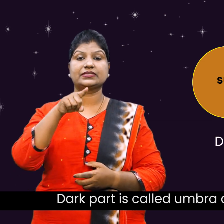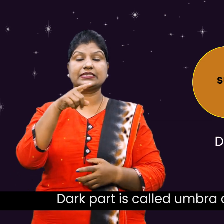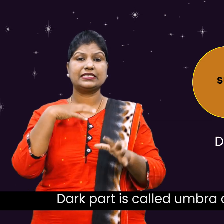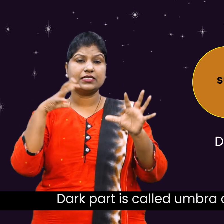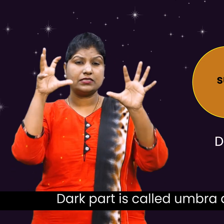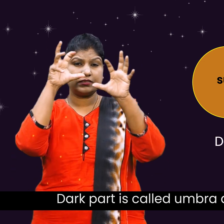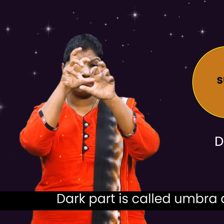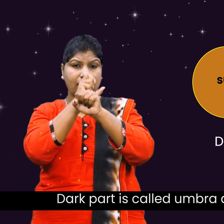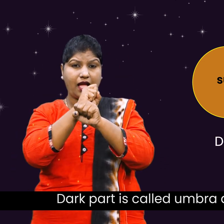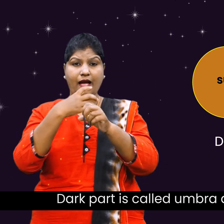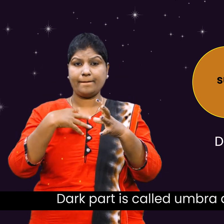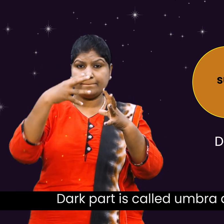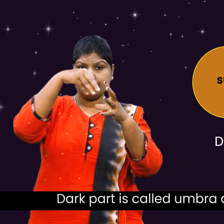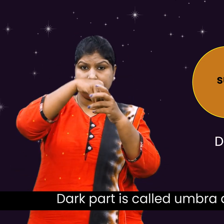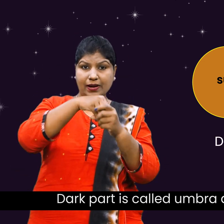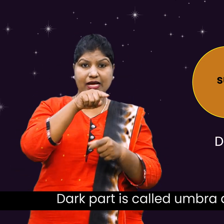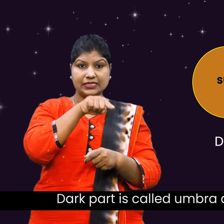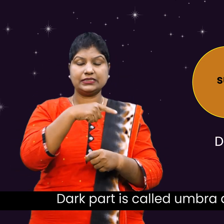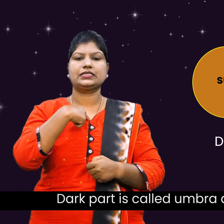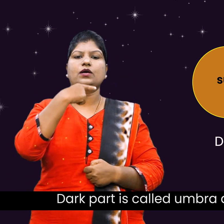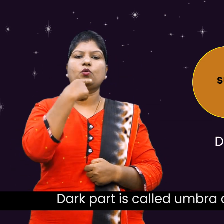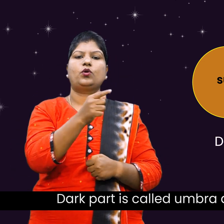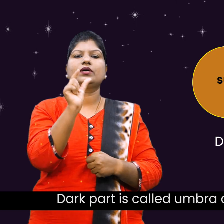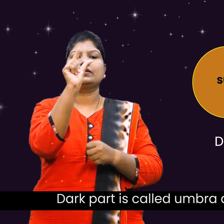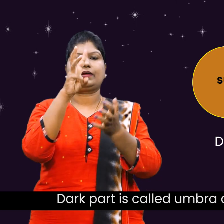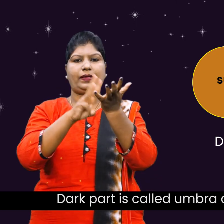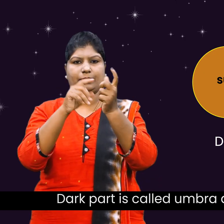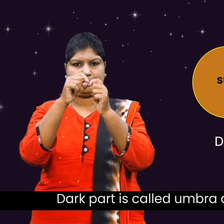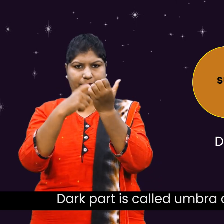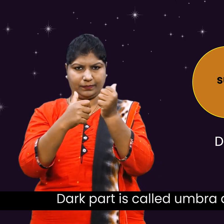Dark part is called umbra